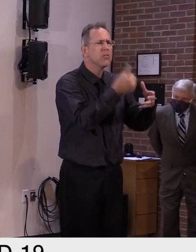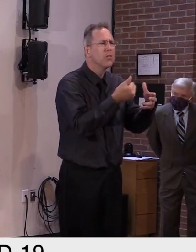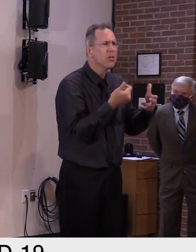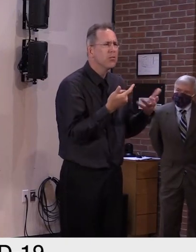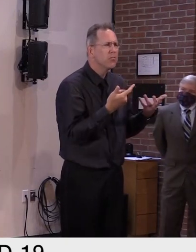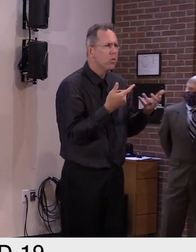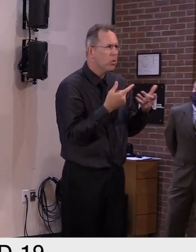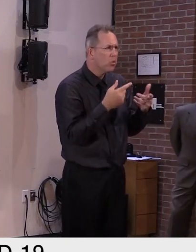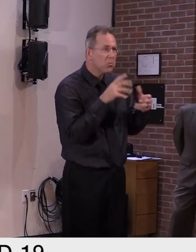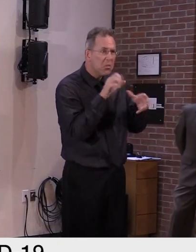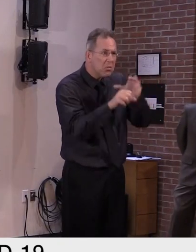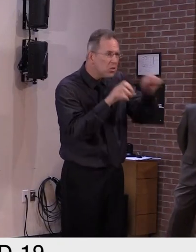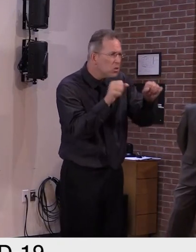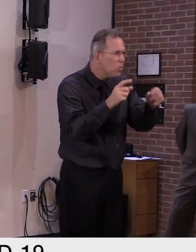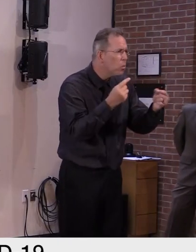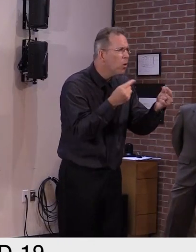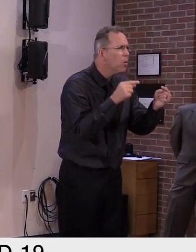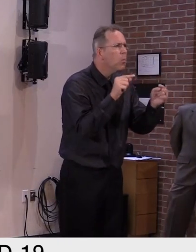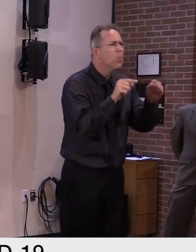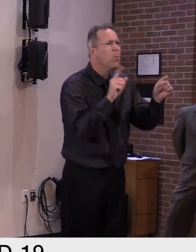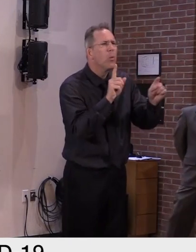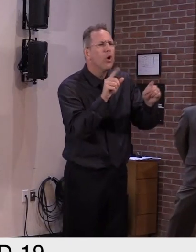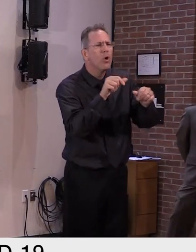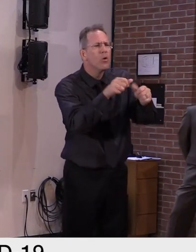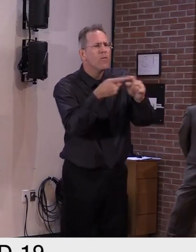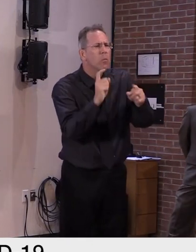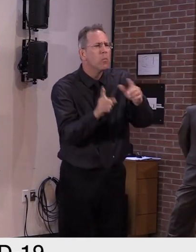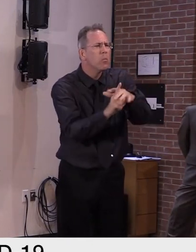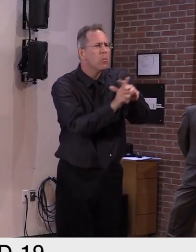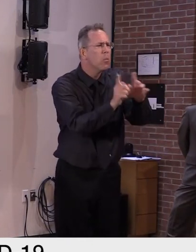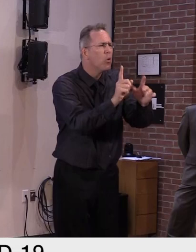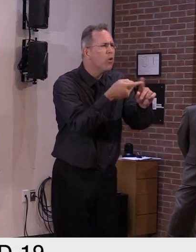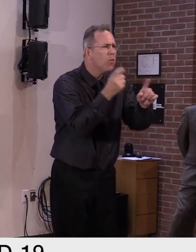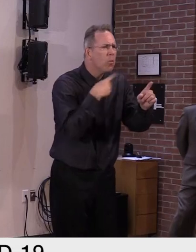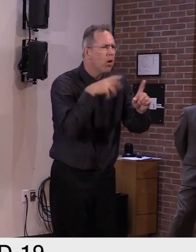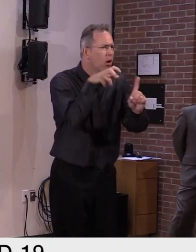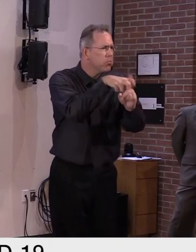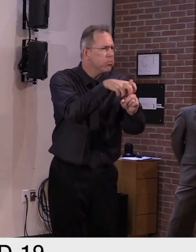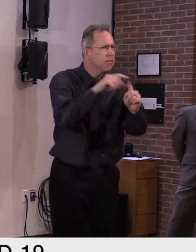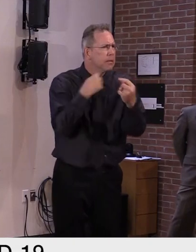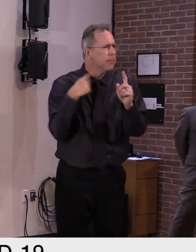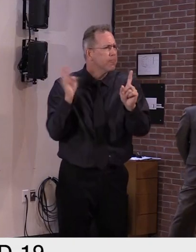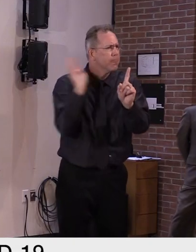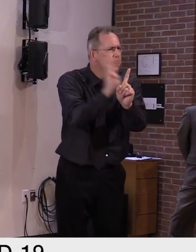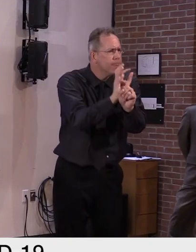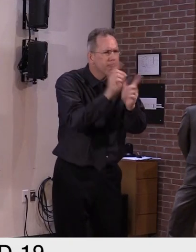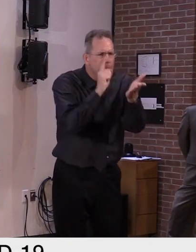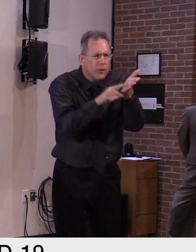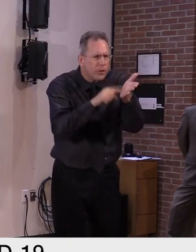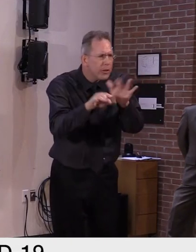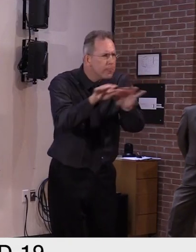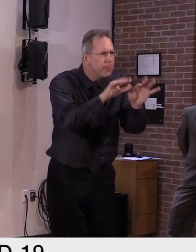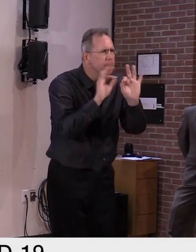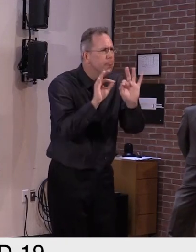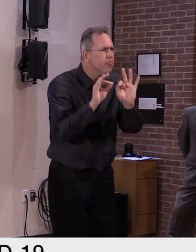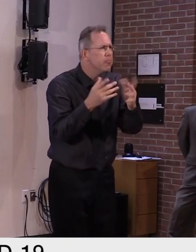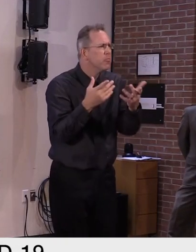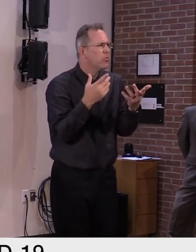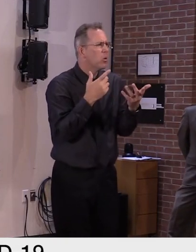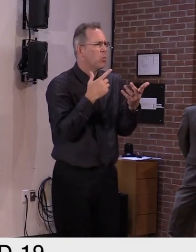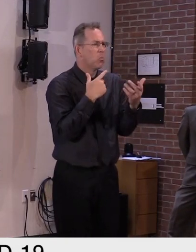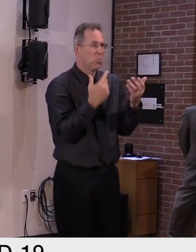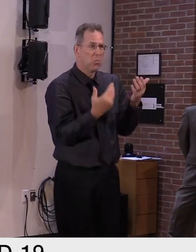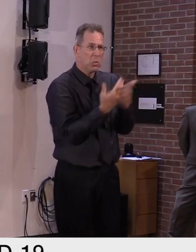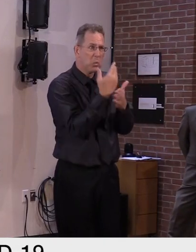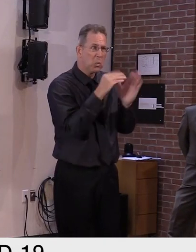So nothing I'm considering at this point in time, but we'll be talking again on a daily basis as a team as